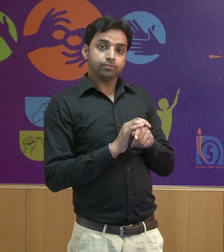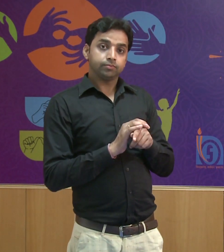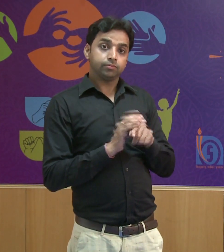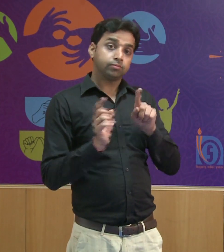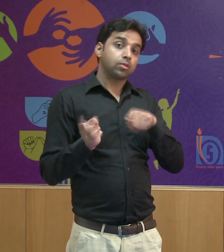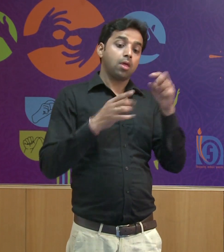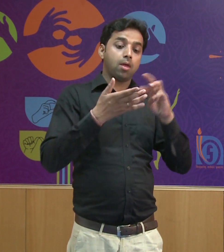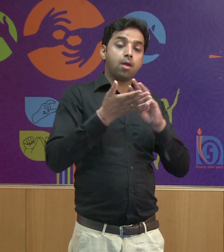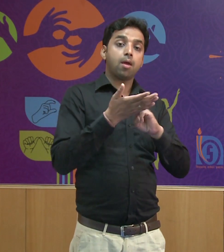Mathura,